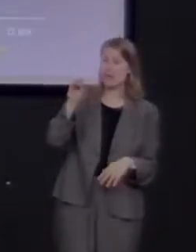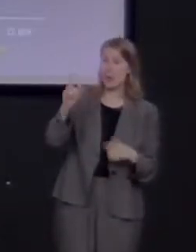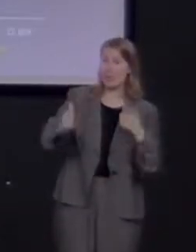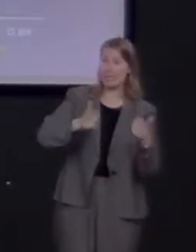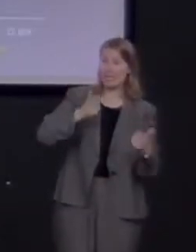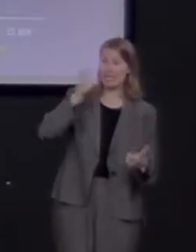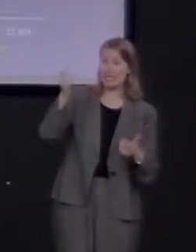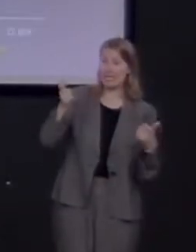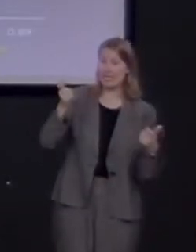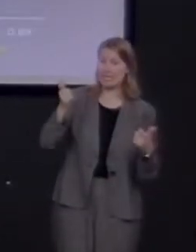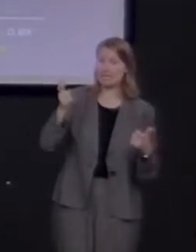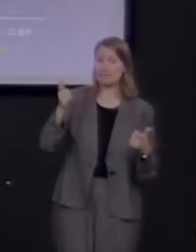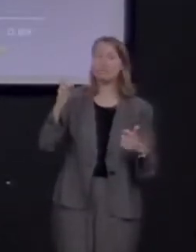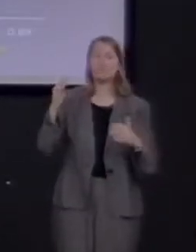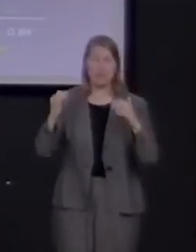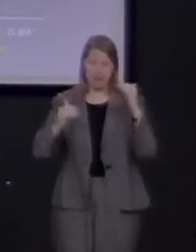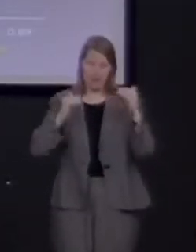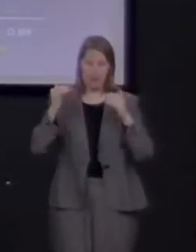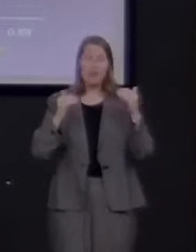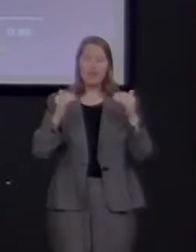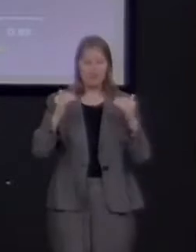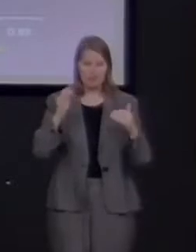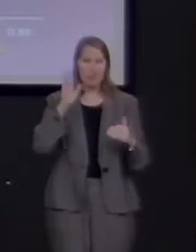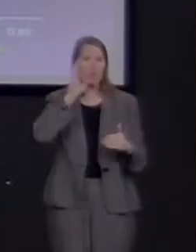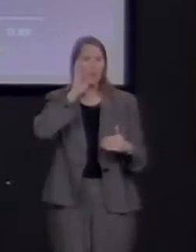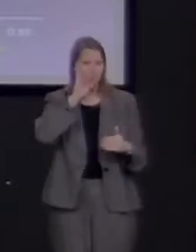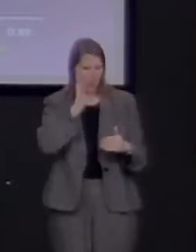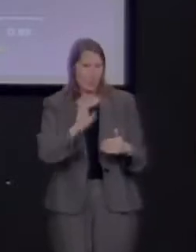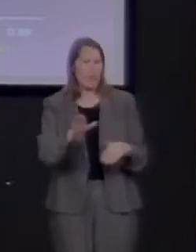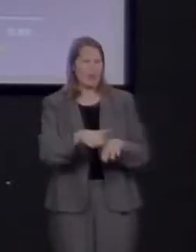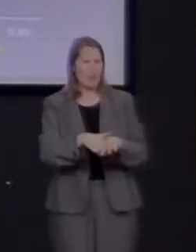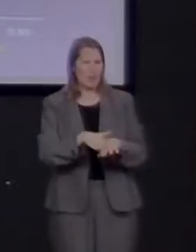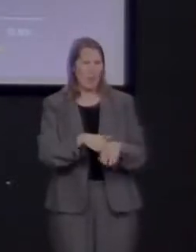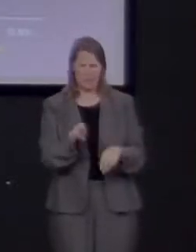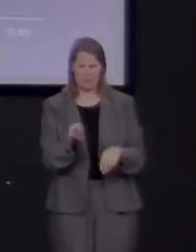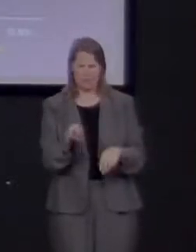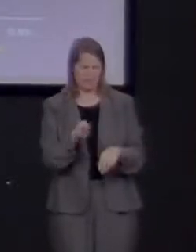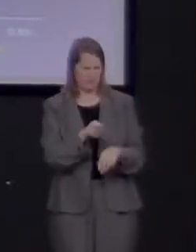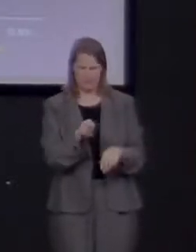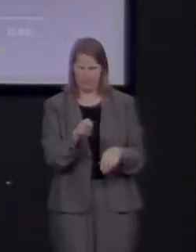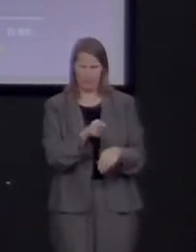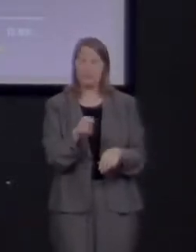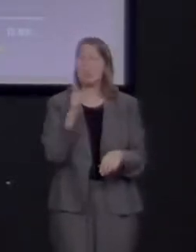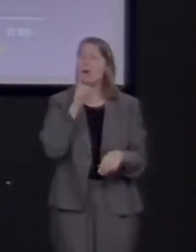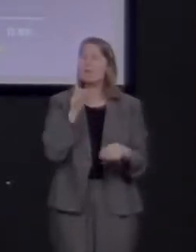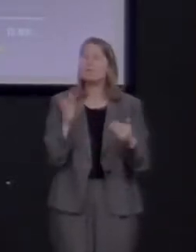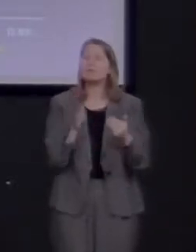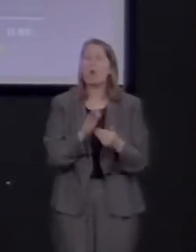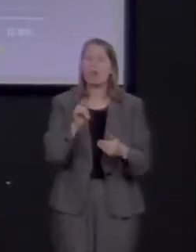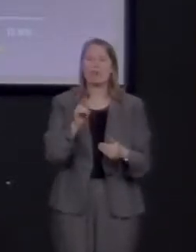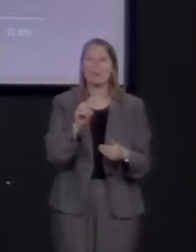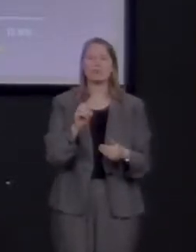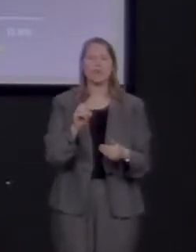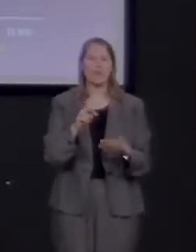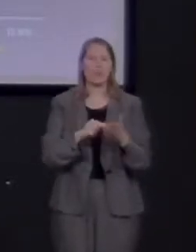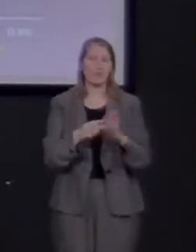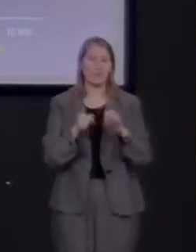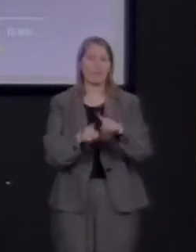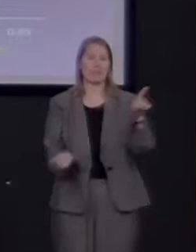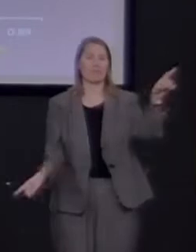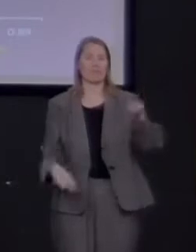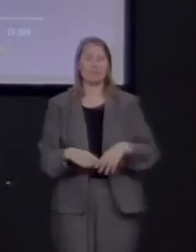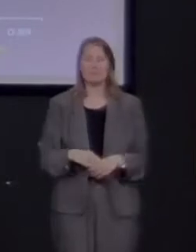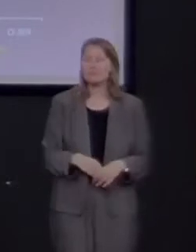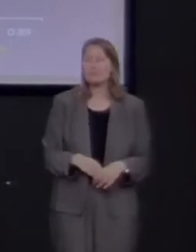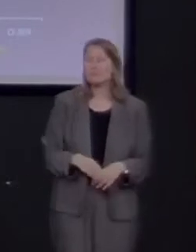large, adults are significantly slower than when the ratio is relatively small. One good way of thinking